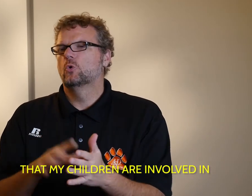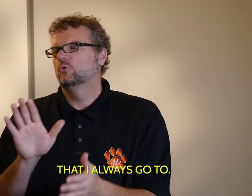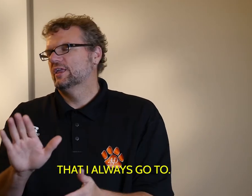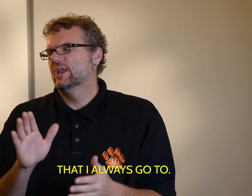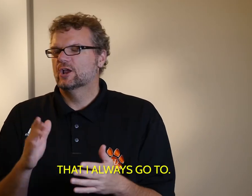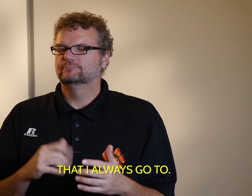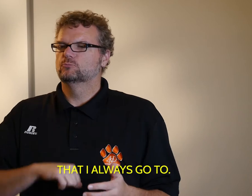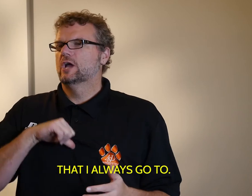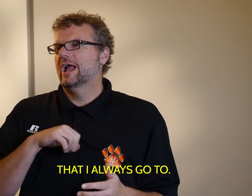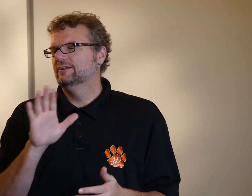I always go to.